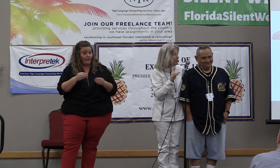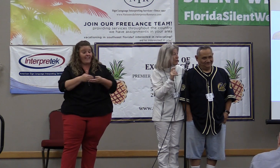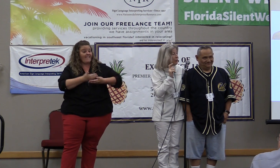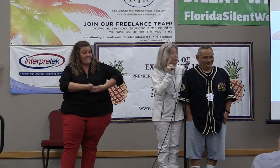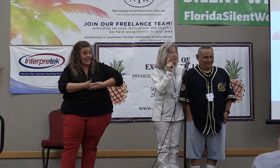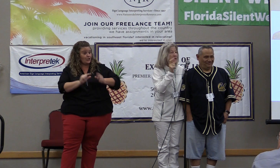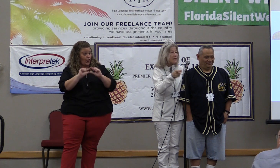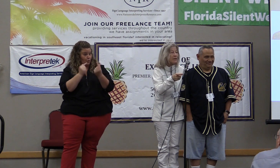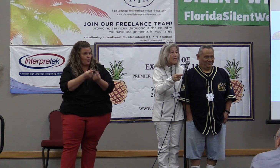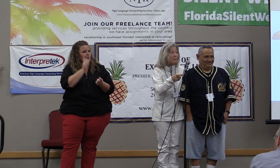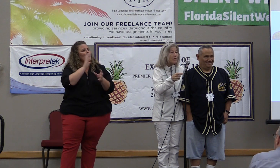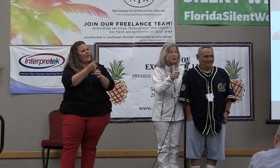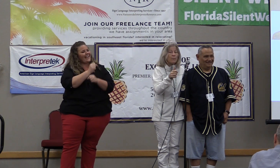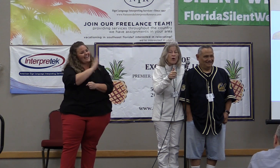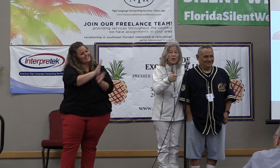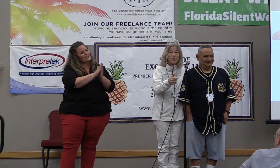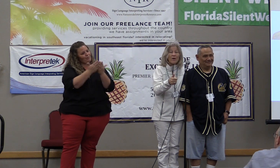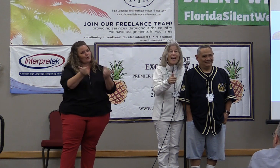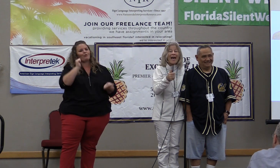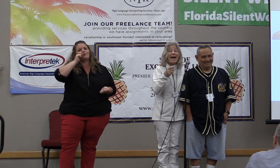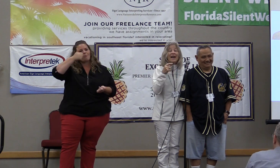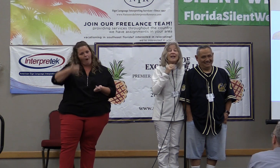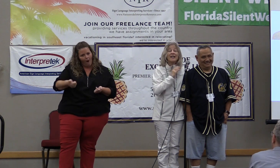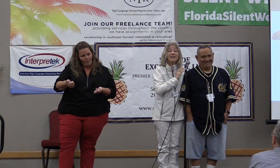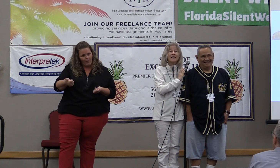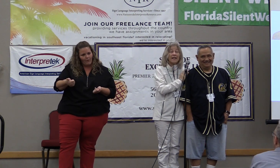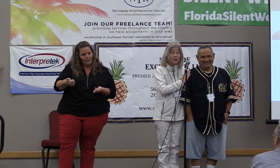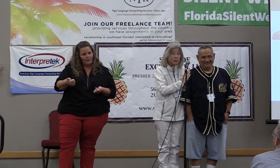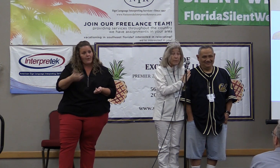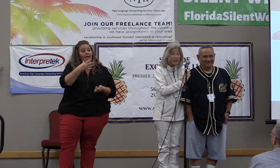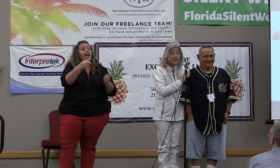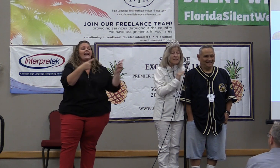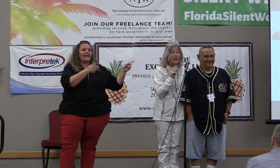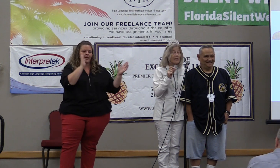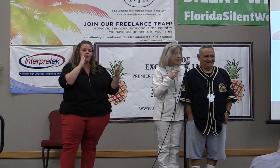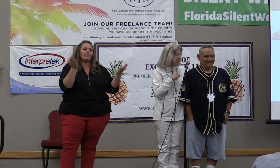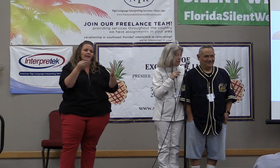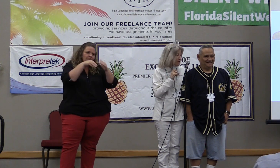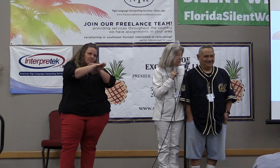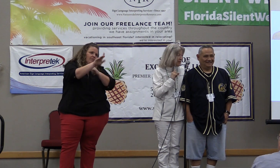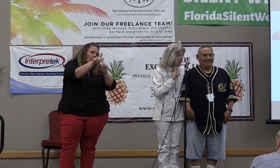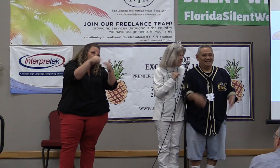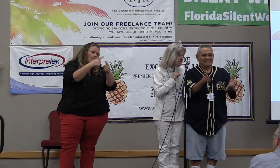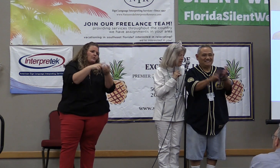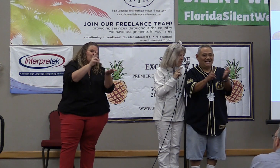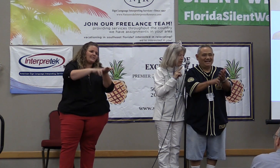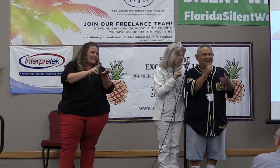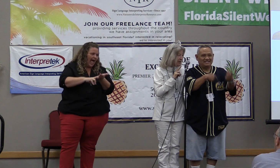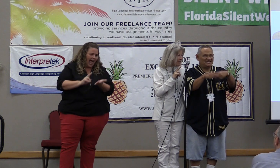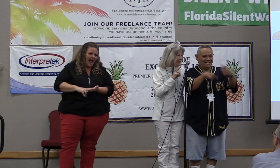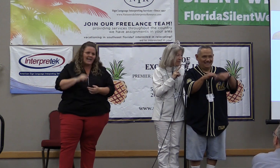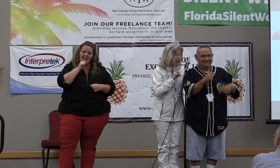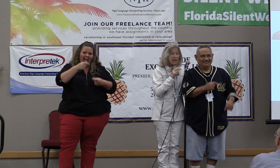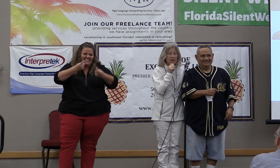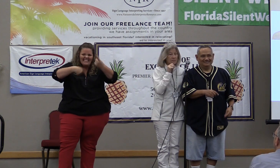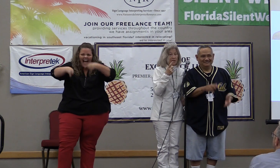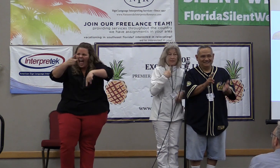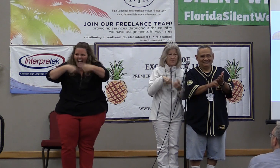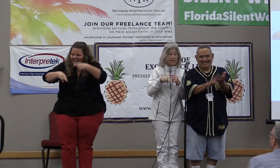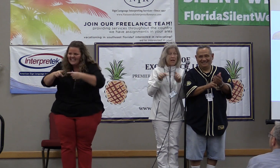fledgling group, you will be receiving that book tomorrow and Aiden will be in to sign it at To sign it, not to sign